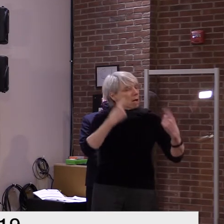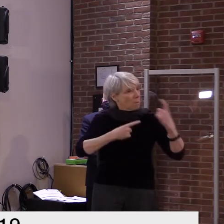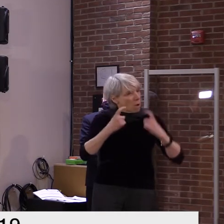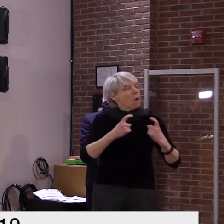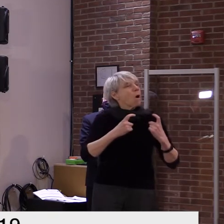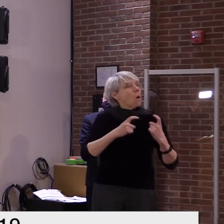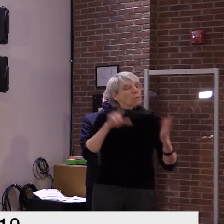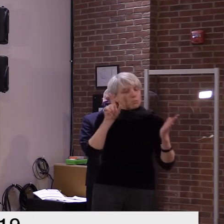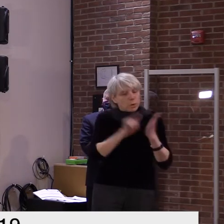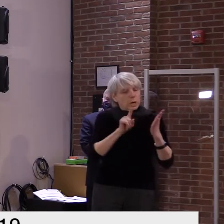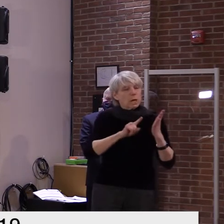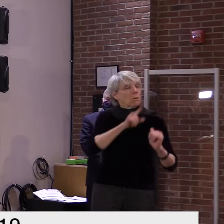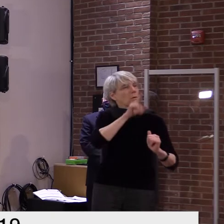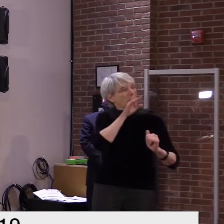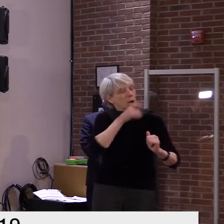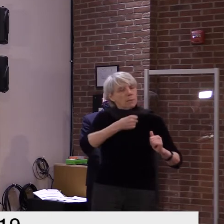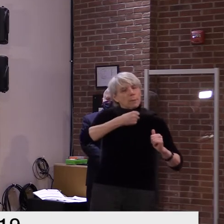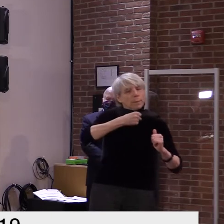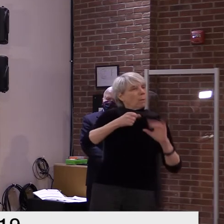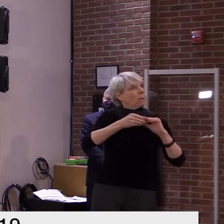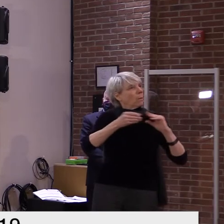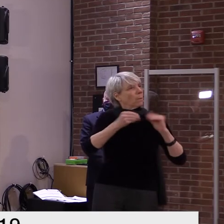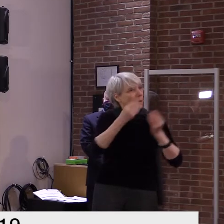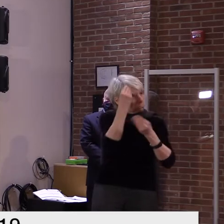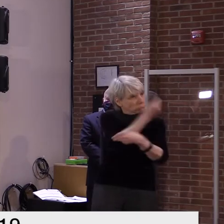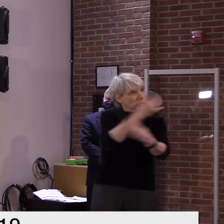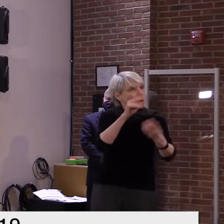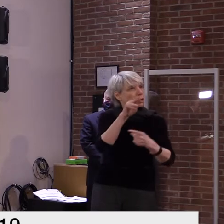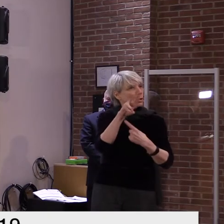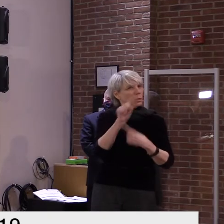and had hoped and we adhered to.